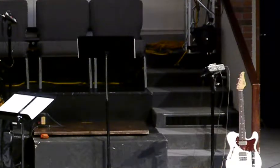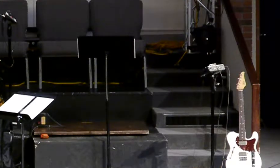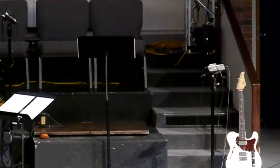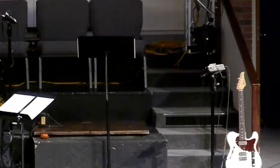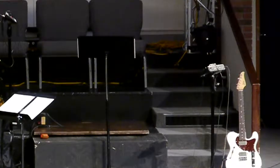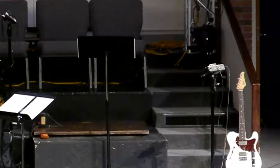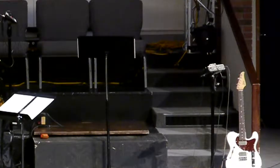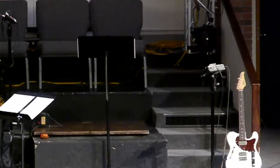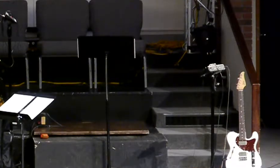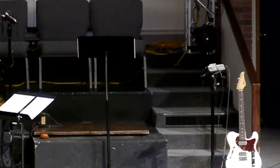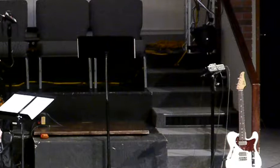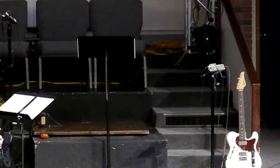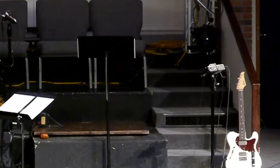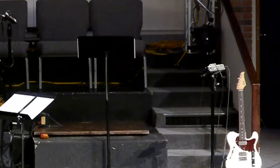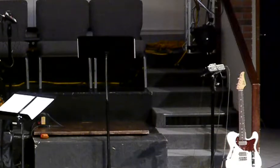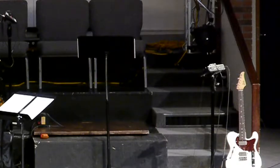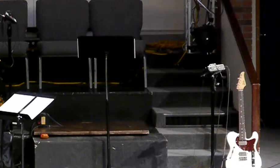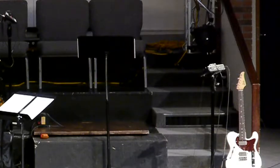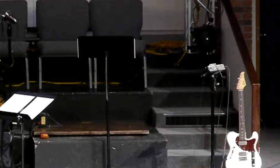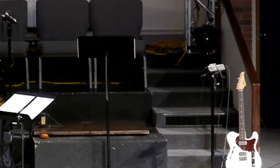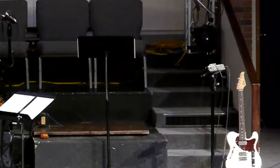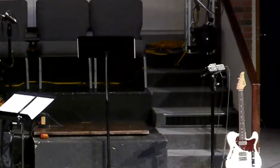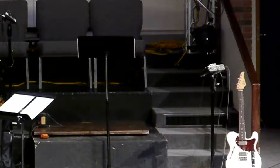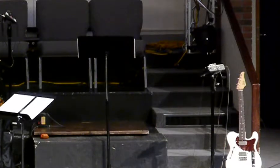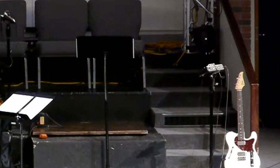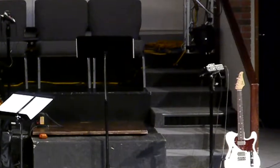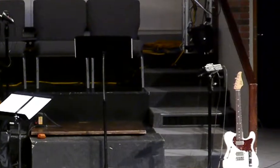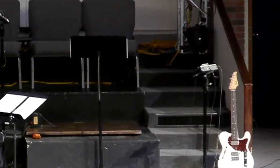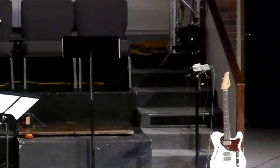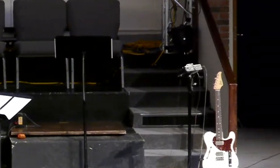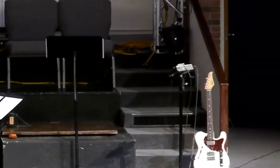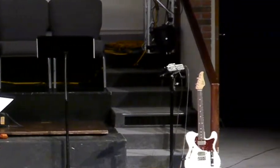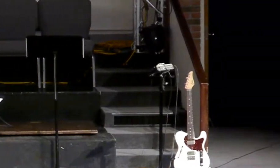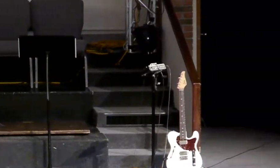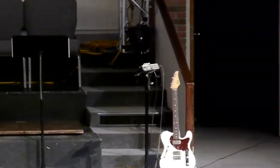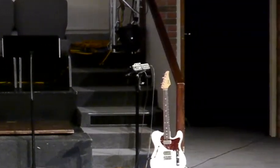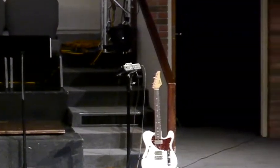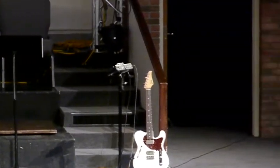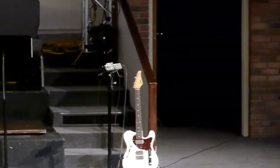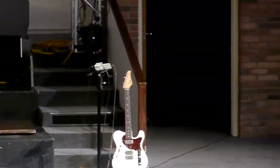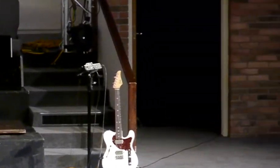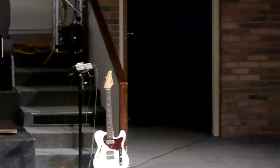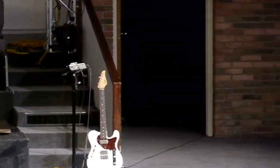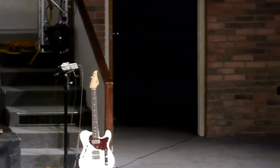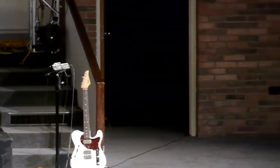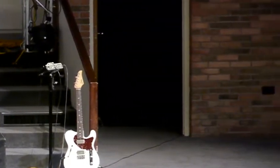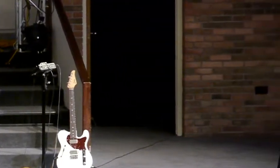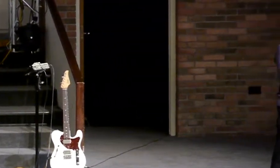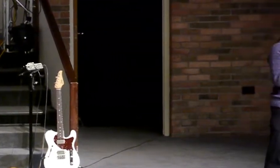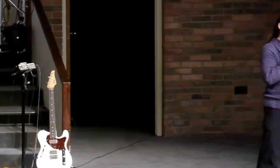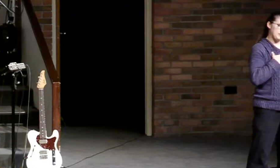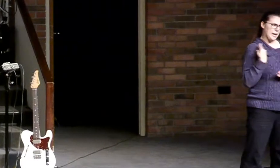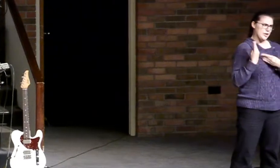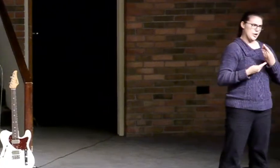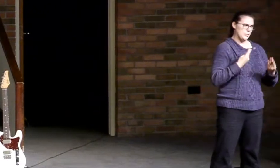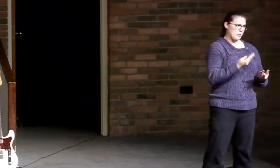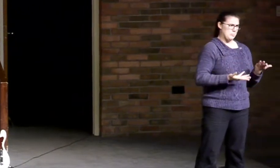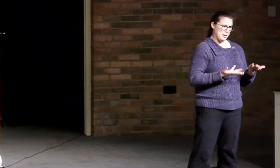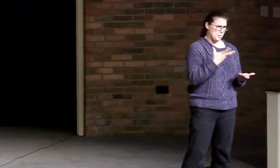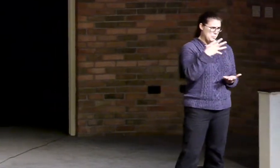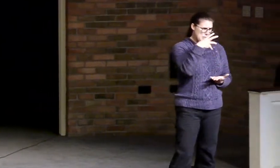the word of God. And that's still what we're called to do. And yes, I agree with you that particularly my generation may have missed